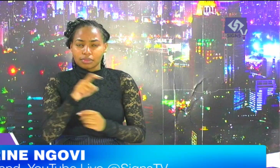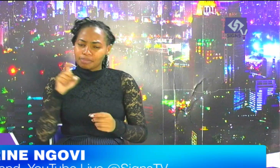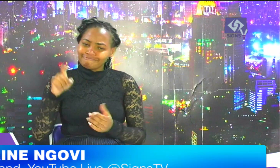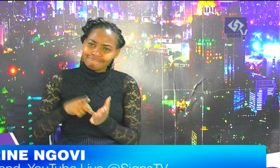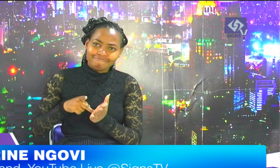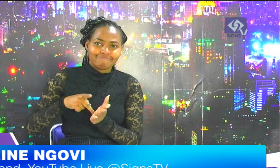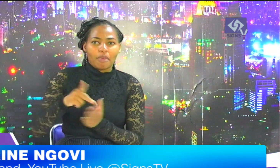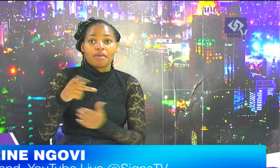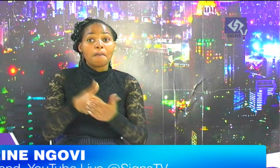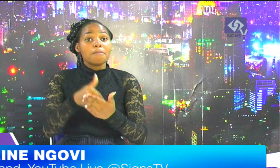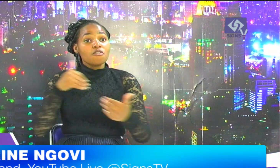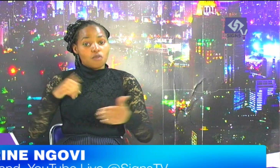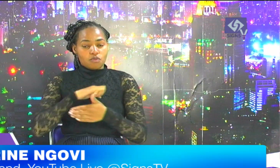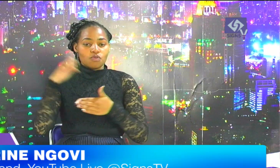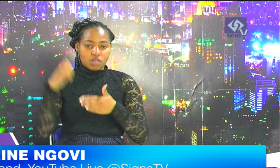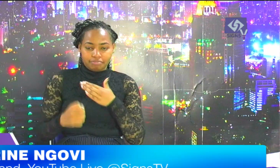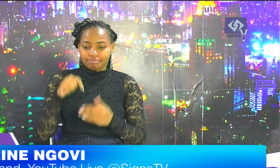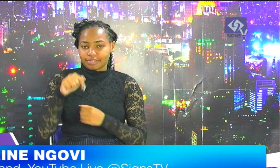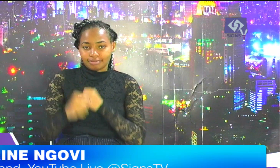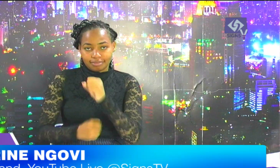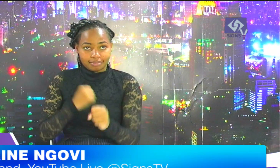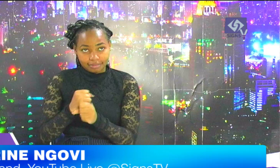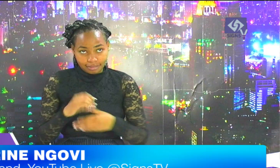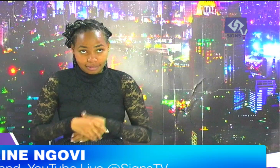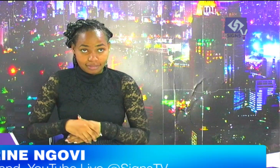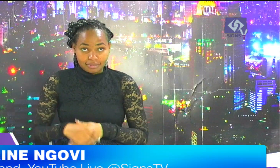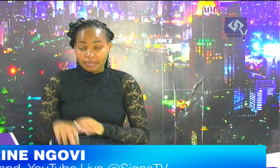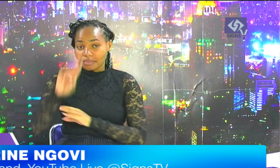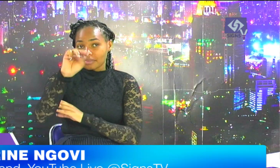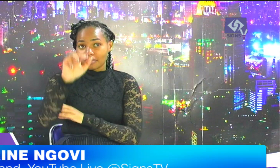ensuring that the victims are paid before